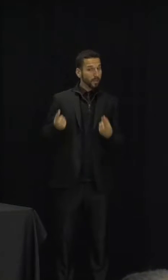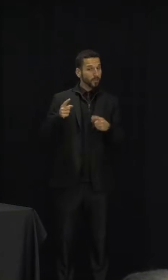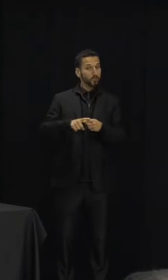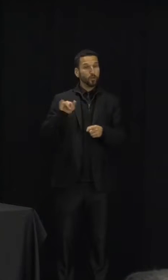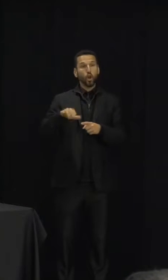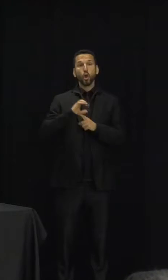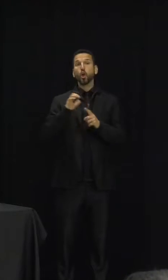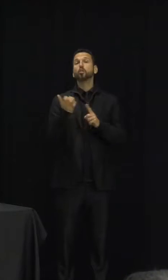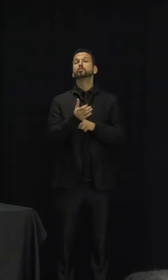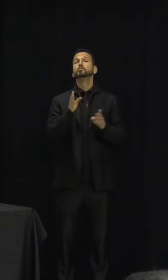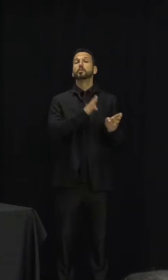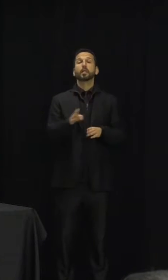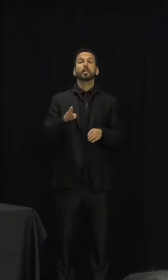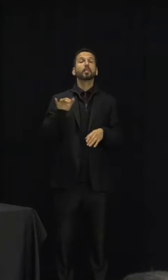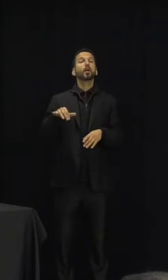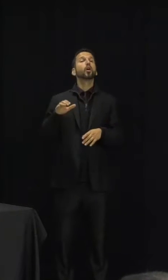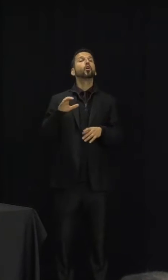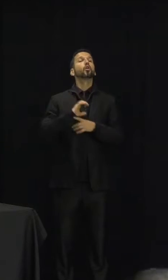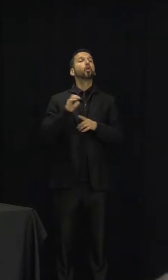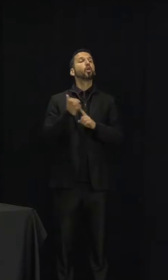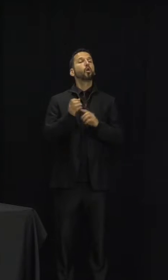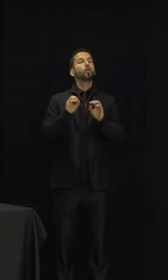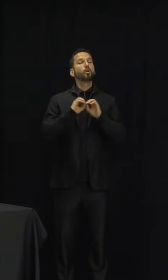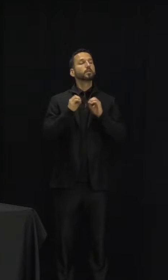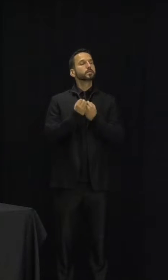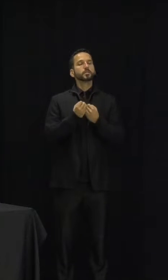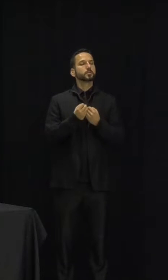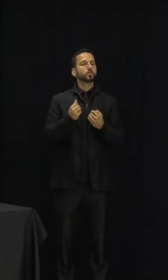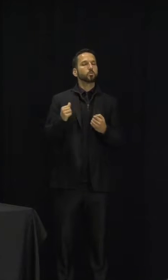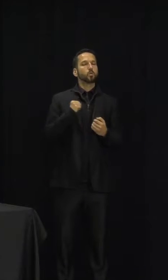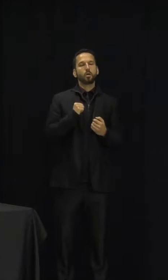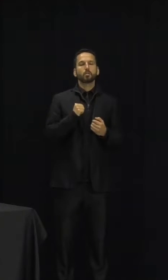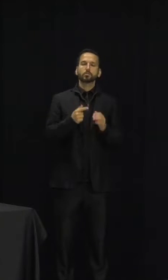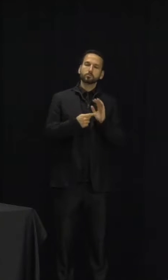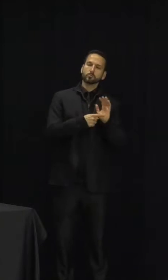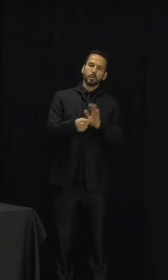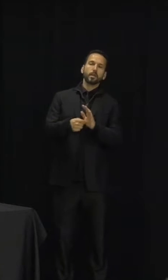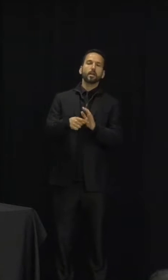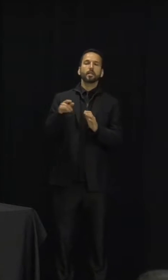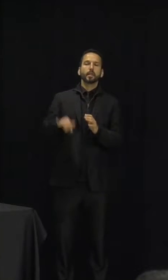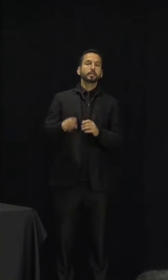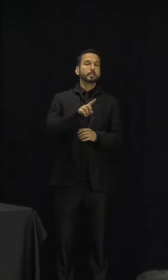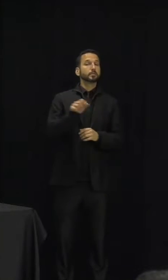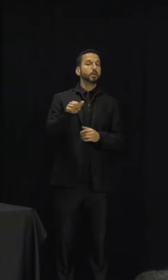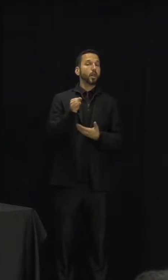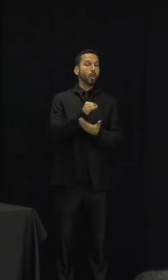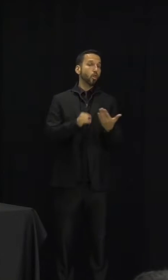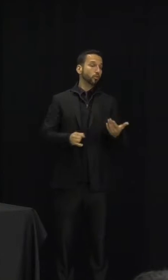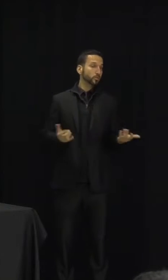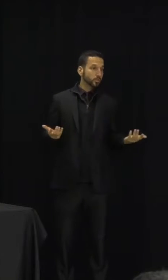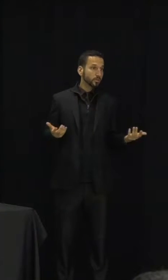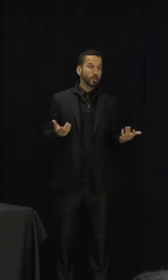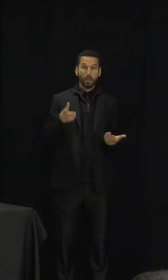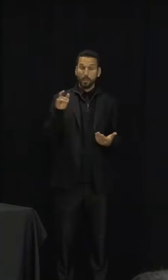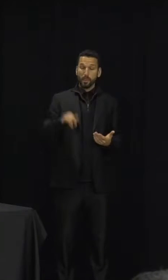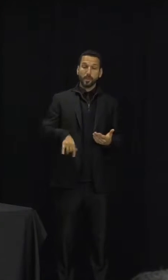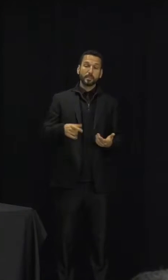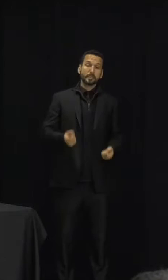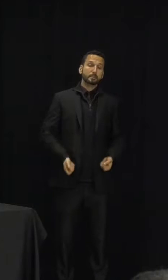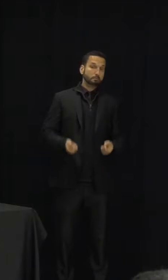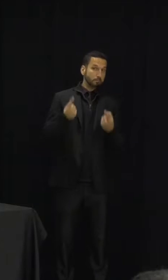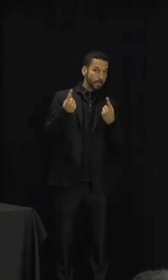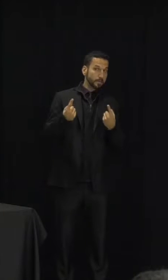of diversity. And I have a quote for you from Henry Louis Gates from 1993, which I think underscores the